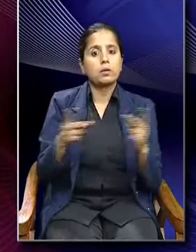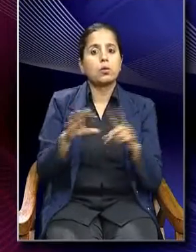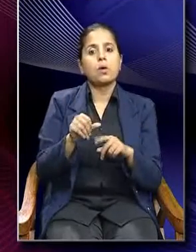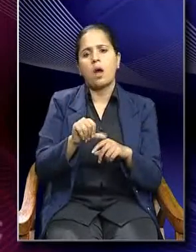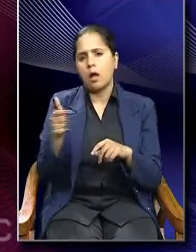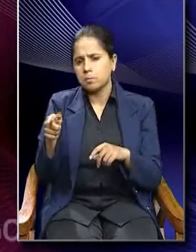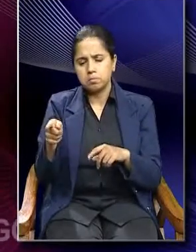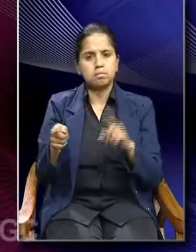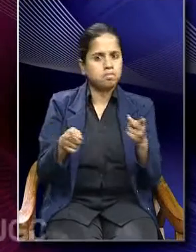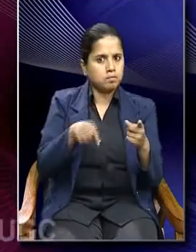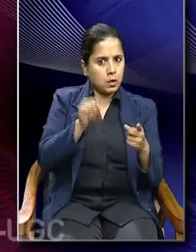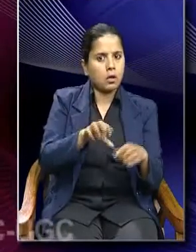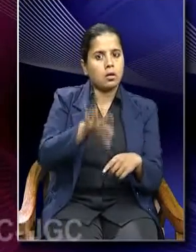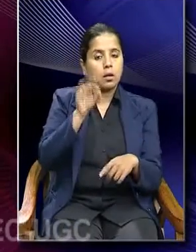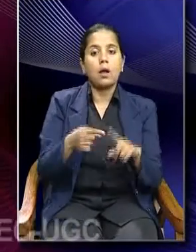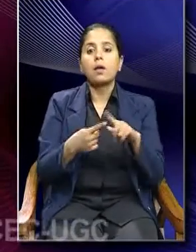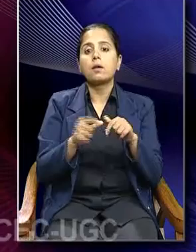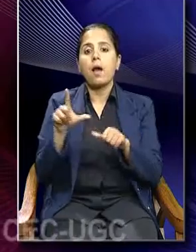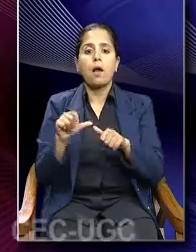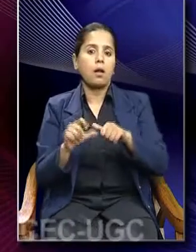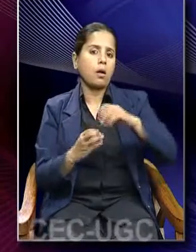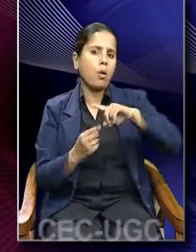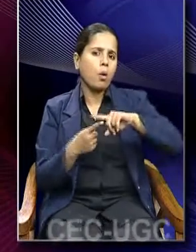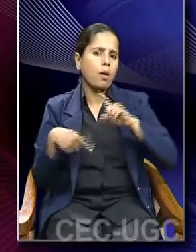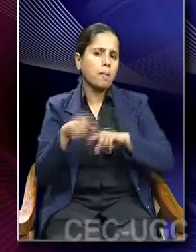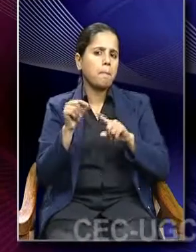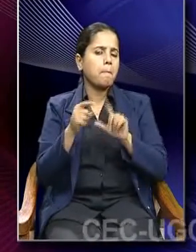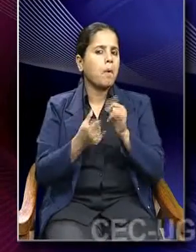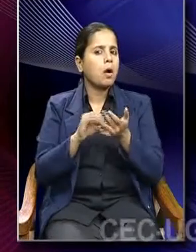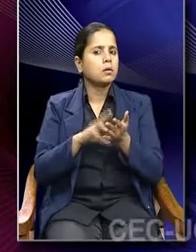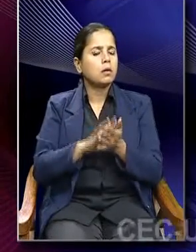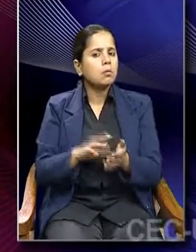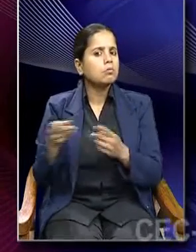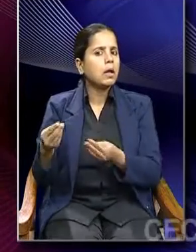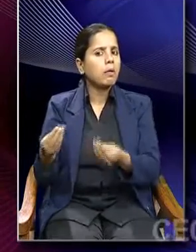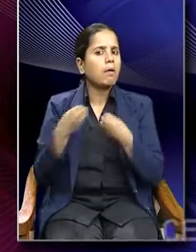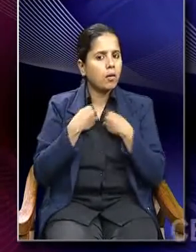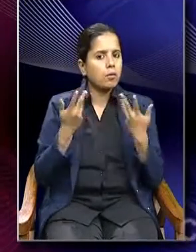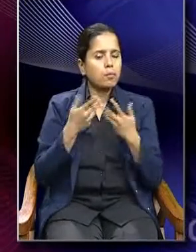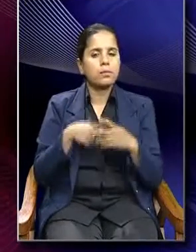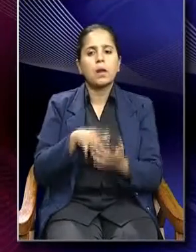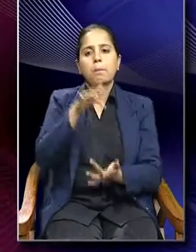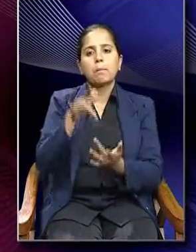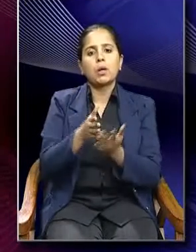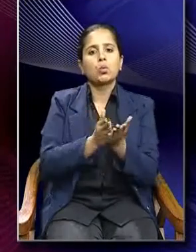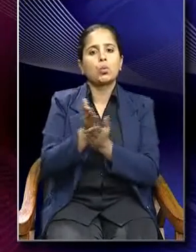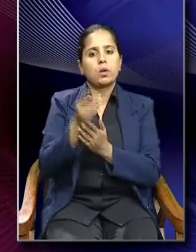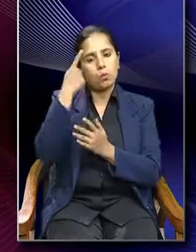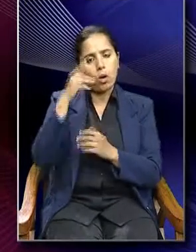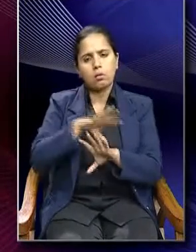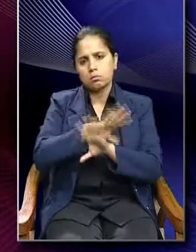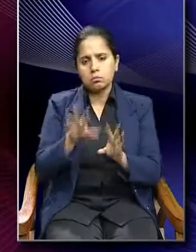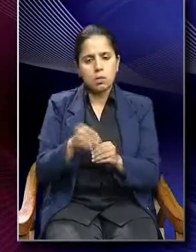other. So Talcott Parsons is basically kind of giving us a midway between the whole